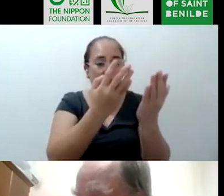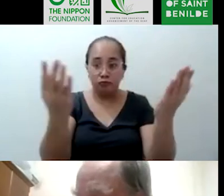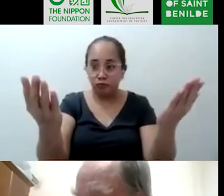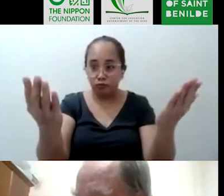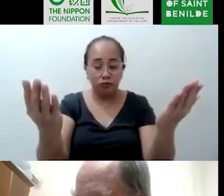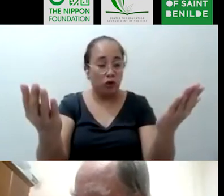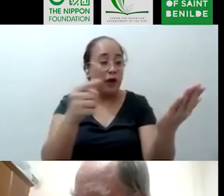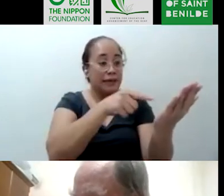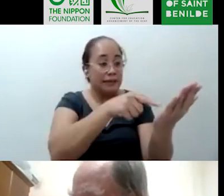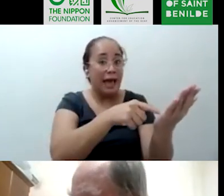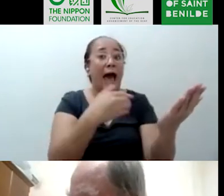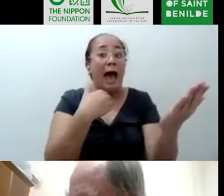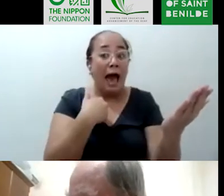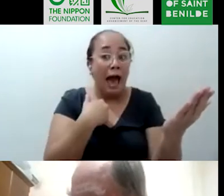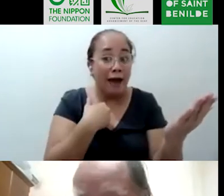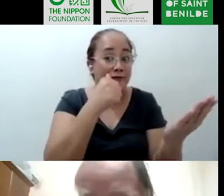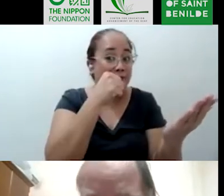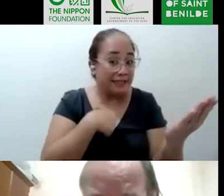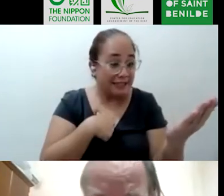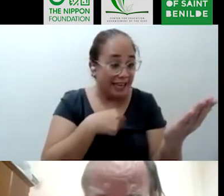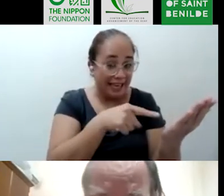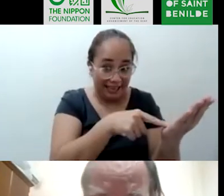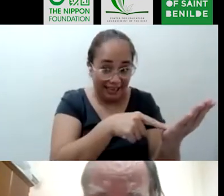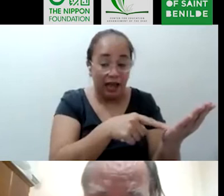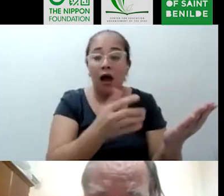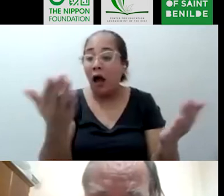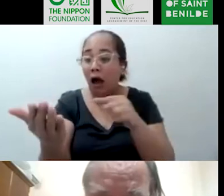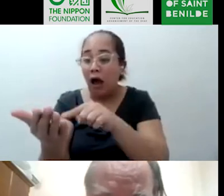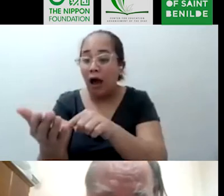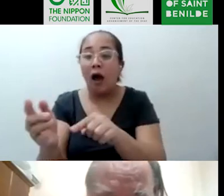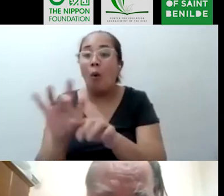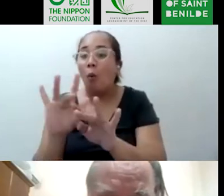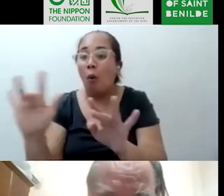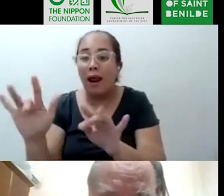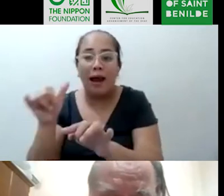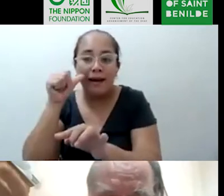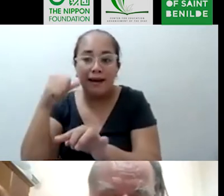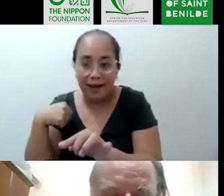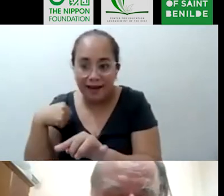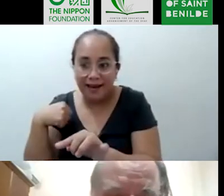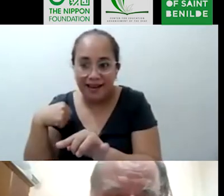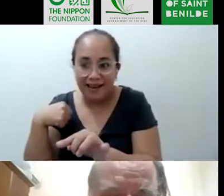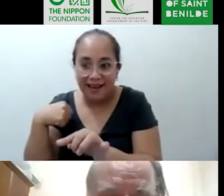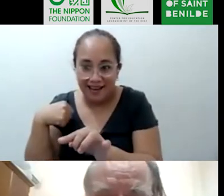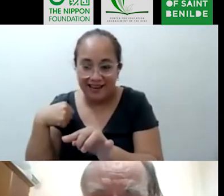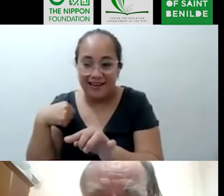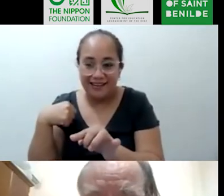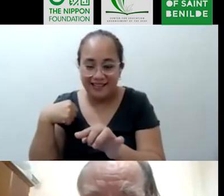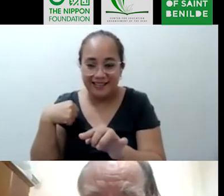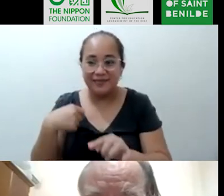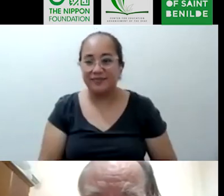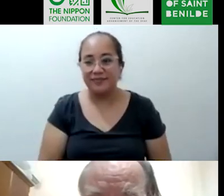the file and take out yesterday and put in, and then put yesterday in a separate